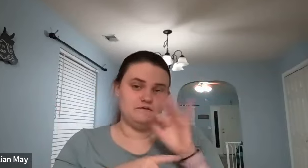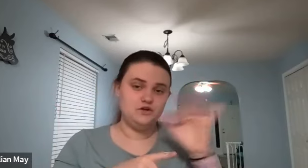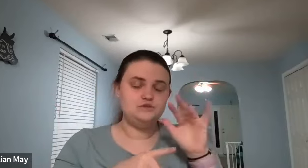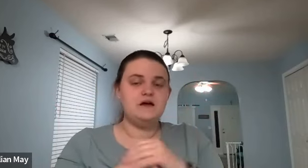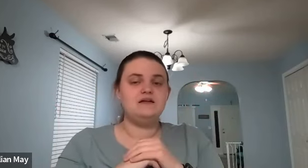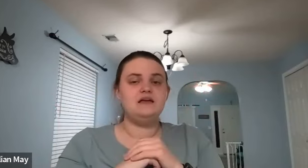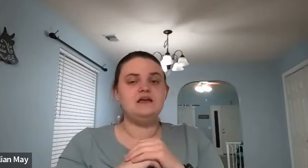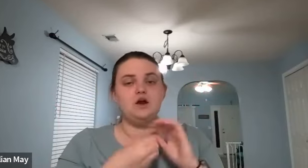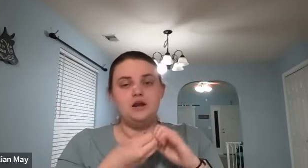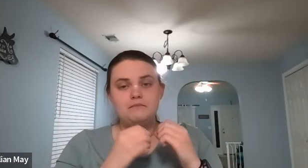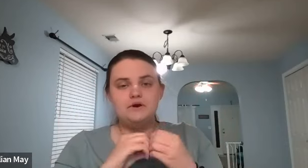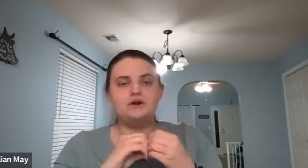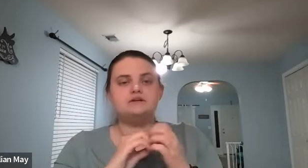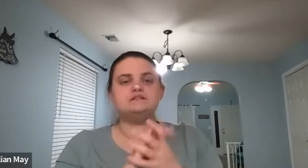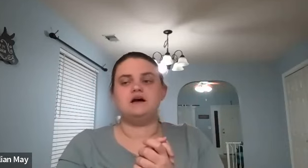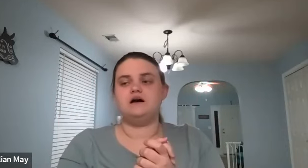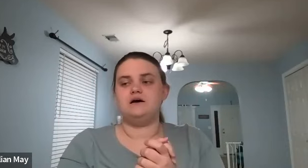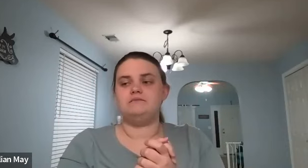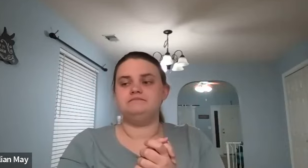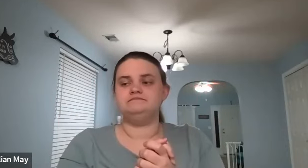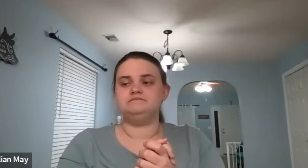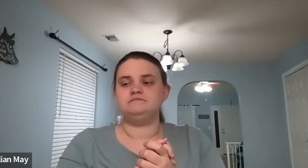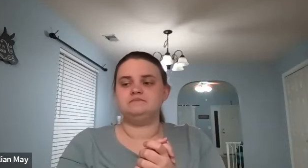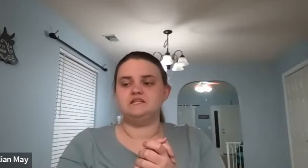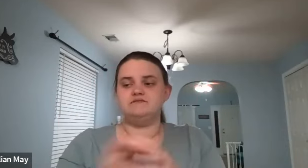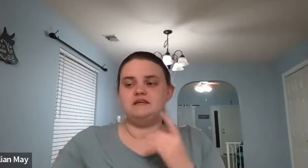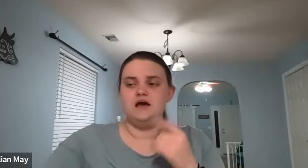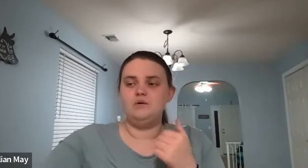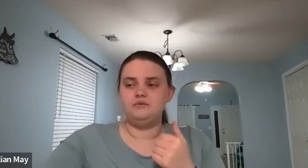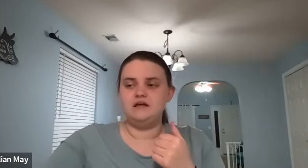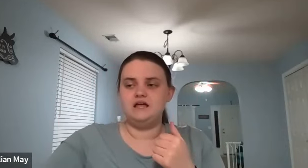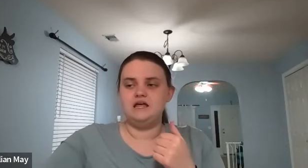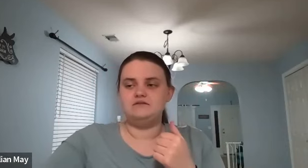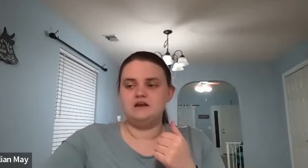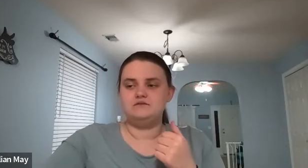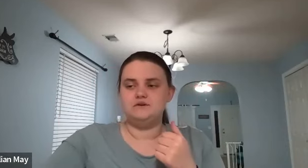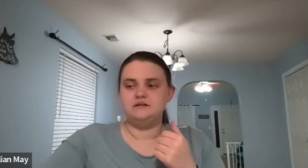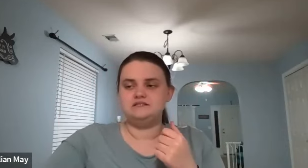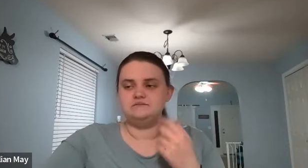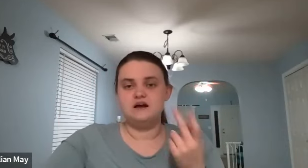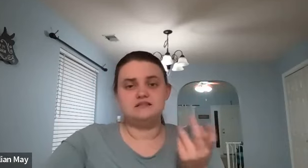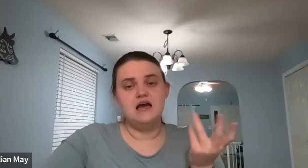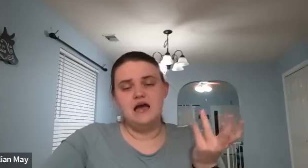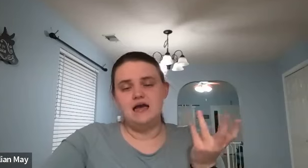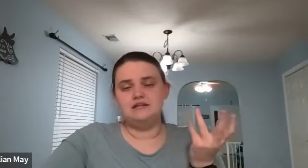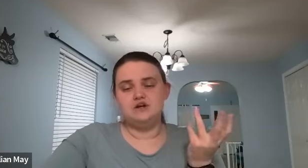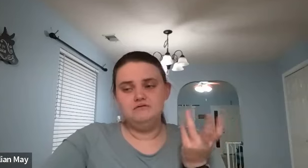finger spelling, our numbers, definitely help with kind of reviewing some signs. And don't